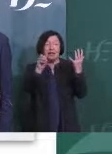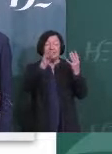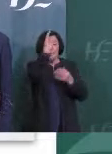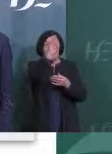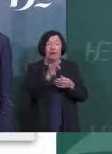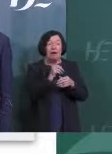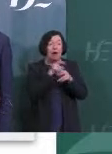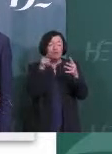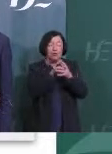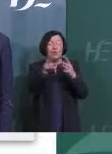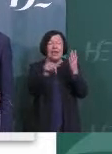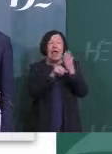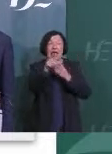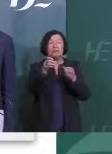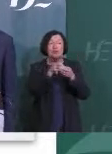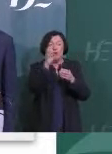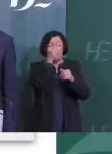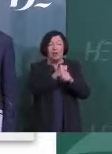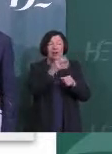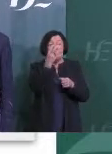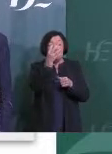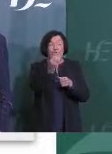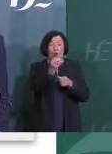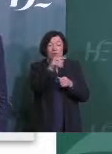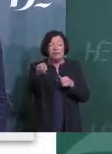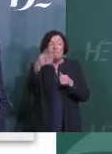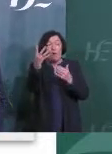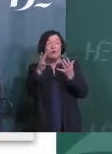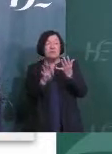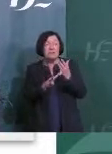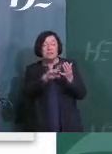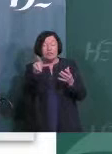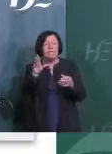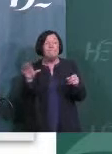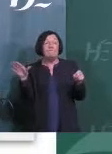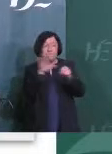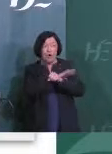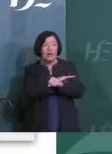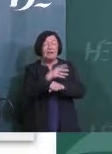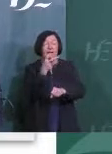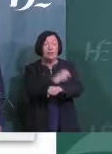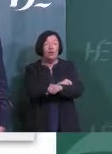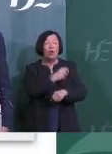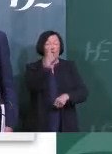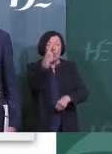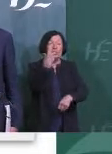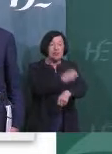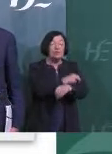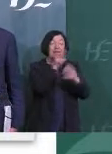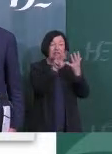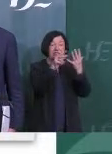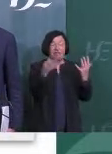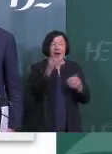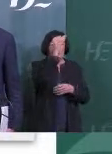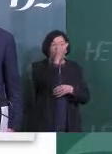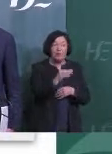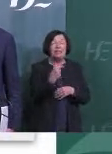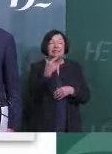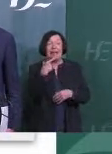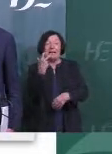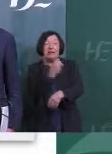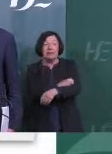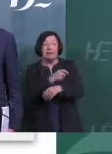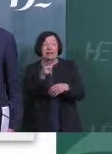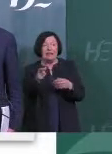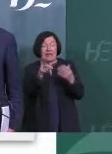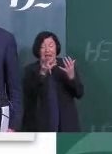through those age groups, and looks like 40, 49-year-olds, if all those are fully, if dose one vaccination, 85%, get the second dose, it'll